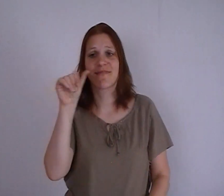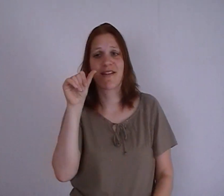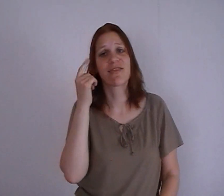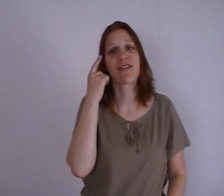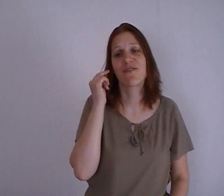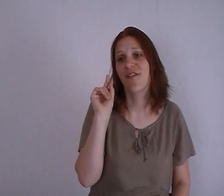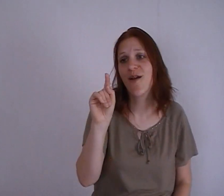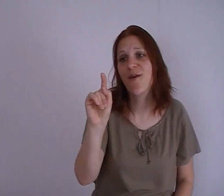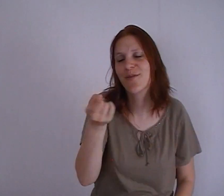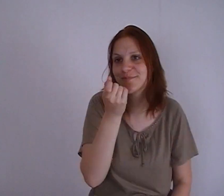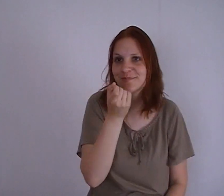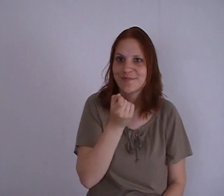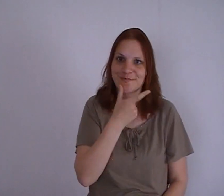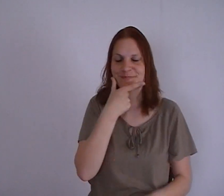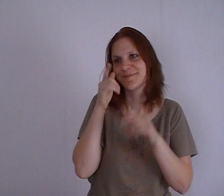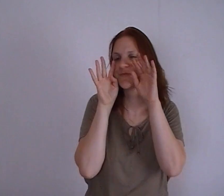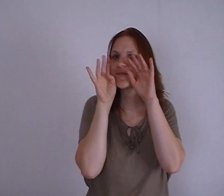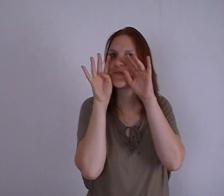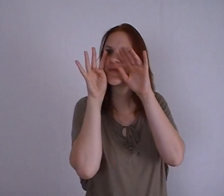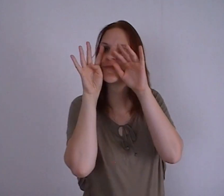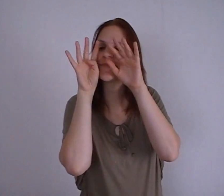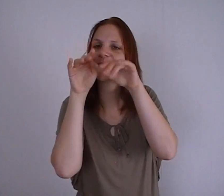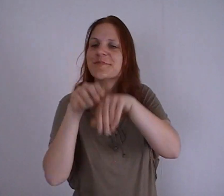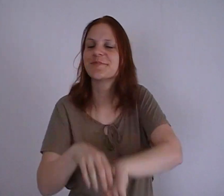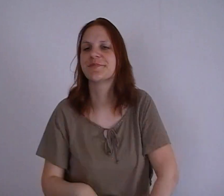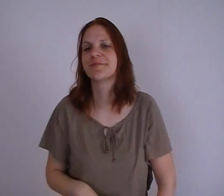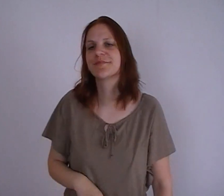and even Lana Turner smile.